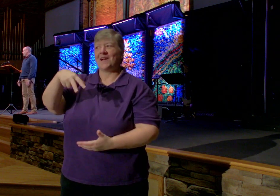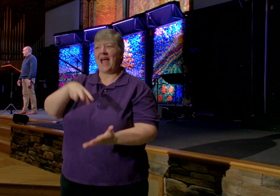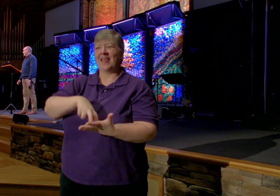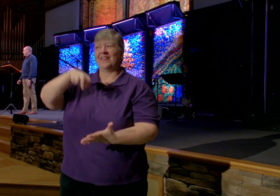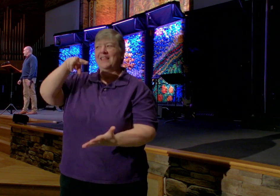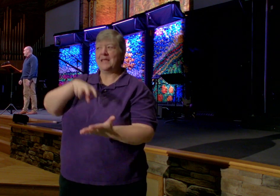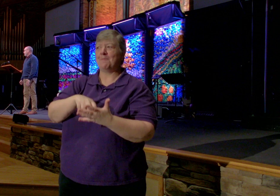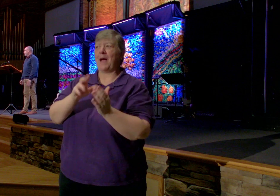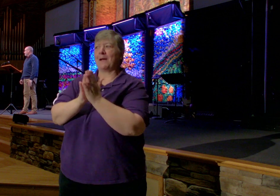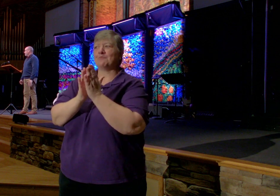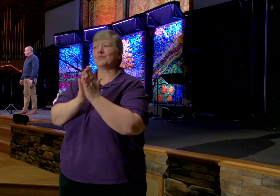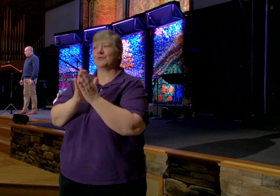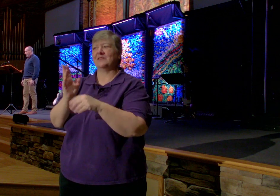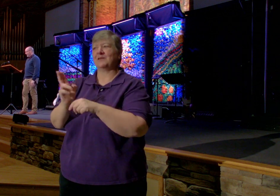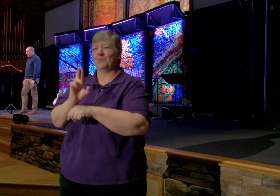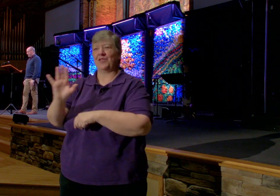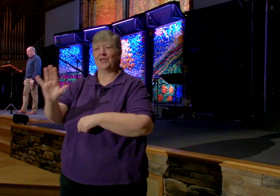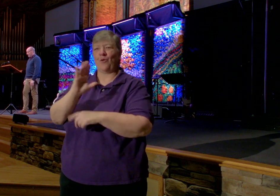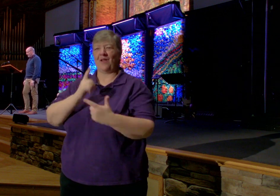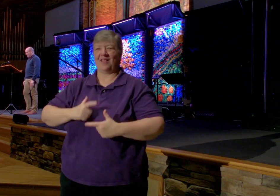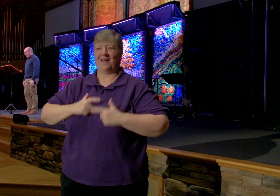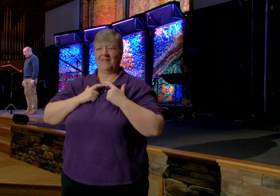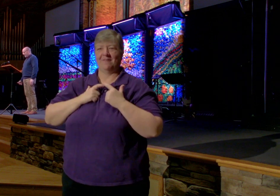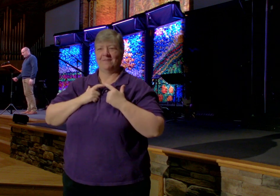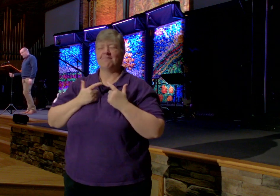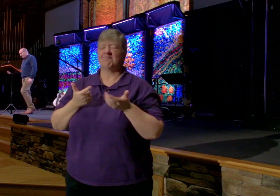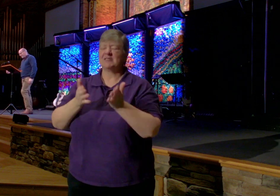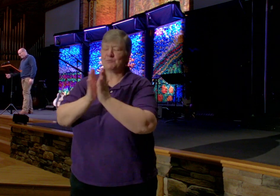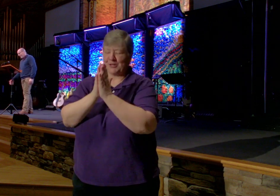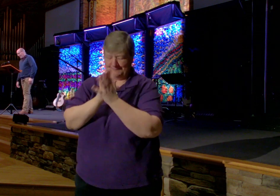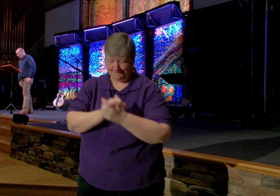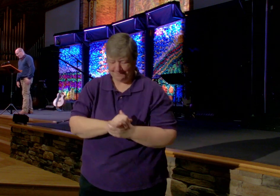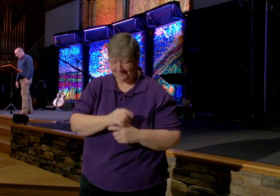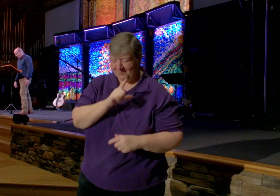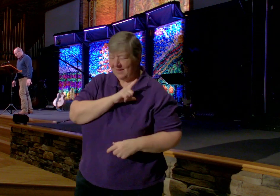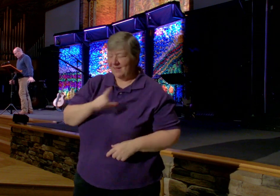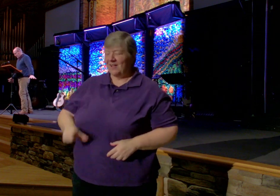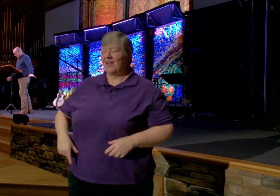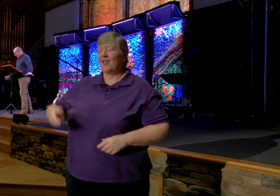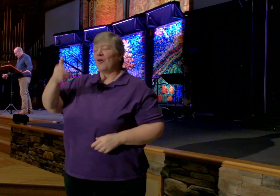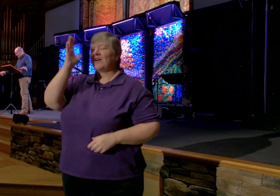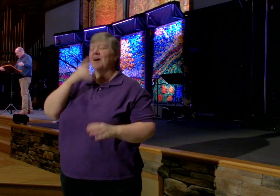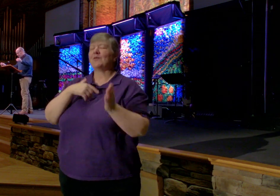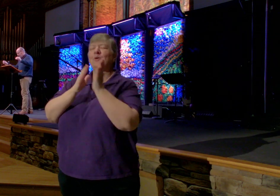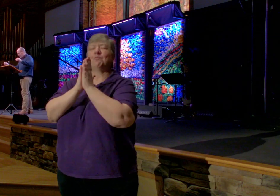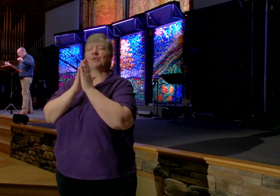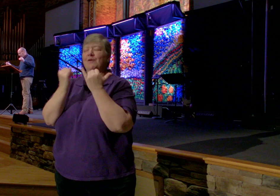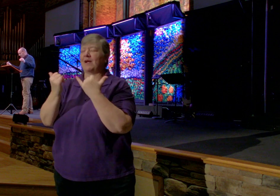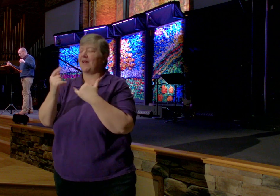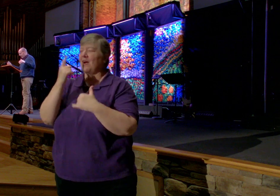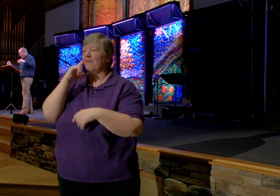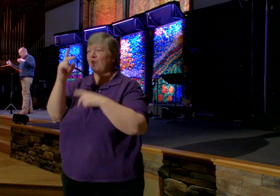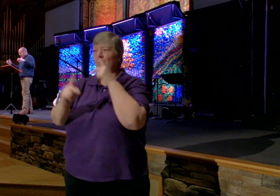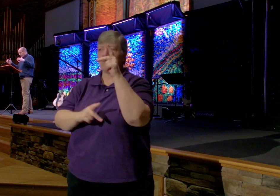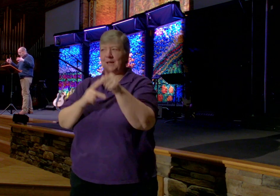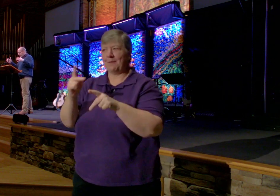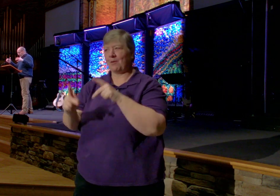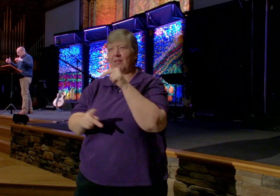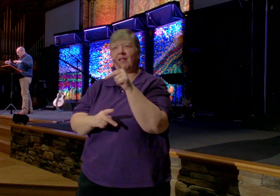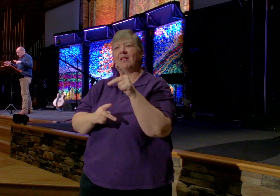him with your life. Would you bow your heads in prayer with me? Oh, Lord God, we just pray right now for